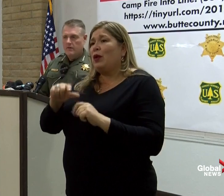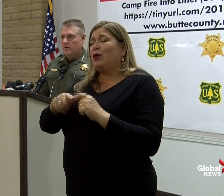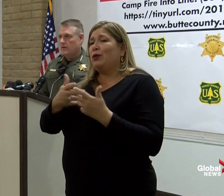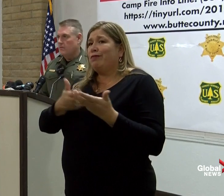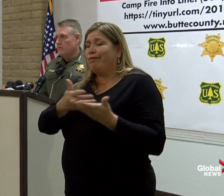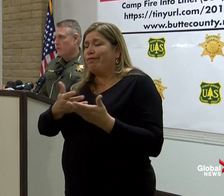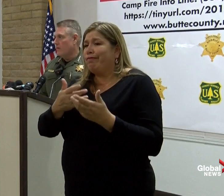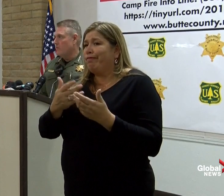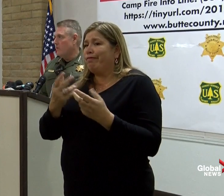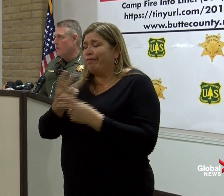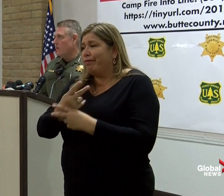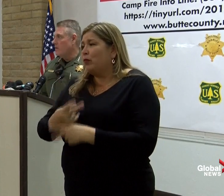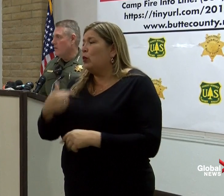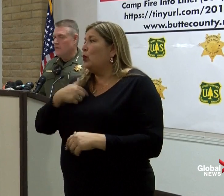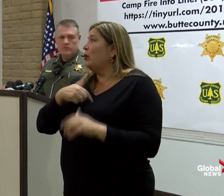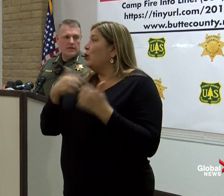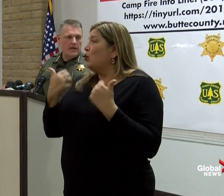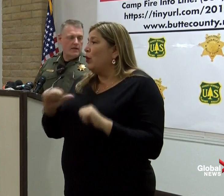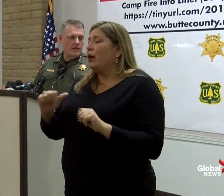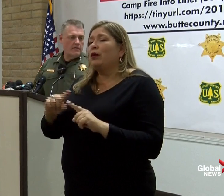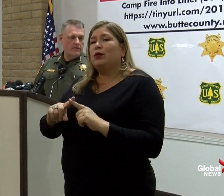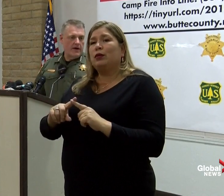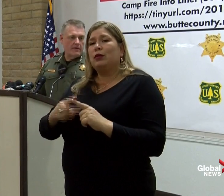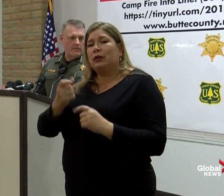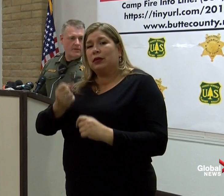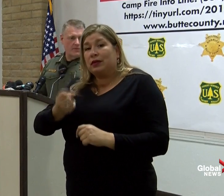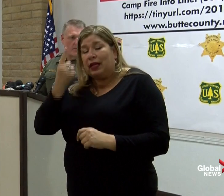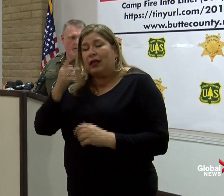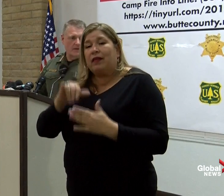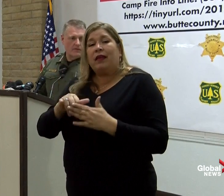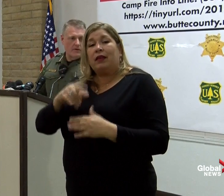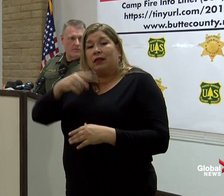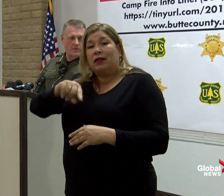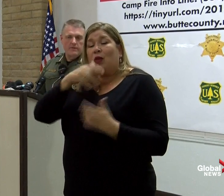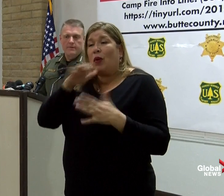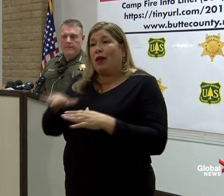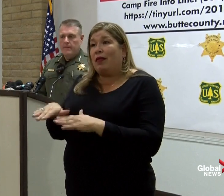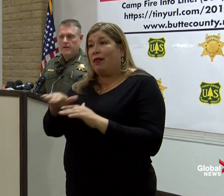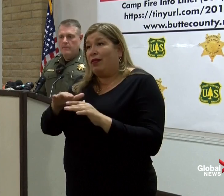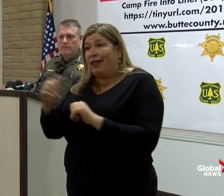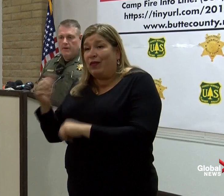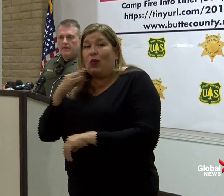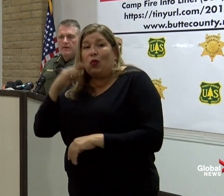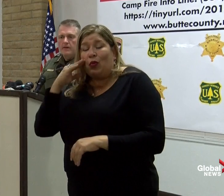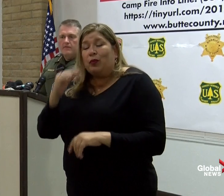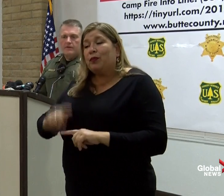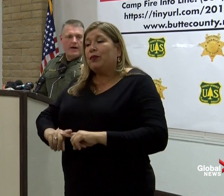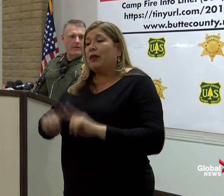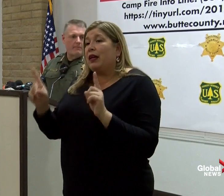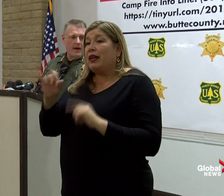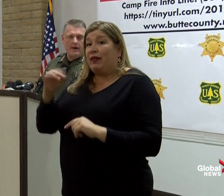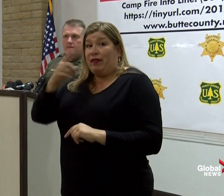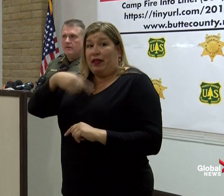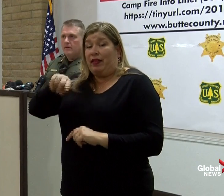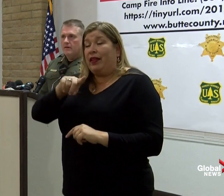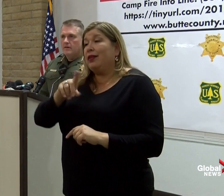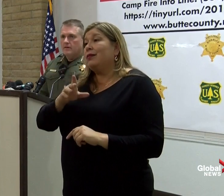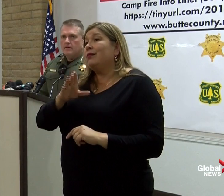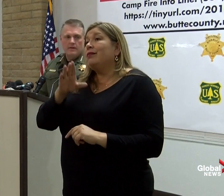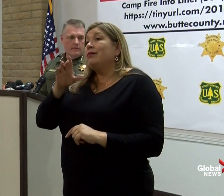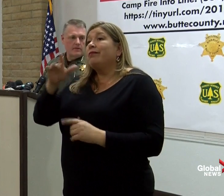with. We try to be understanding of the fact that people don't want to leave their homes. But if they're out and